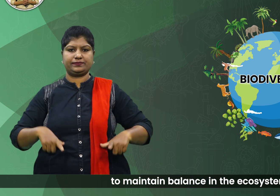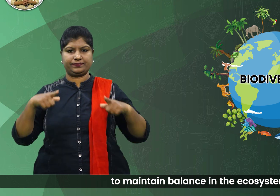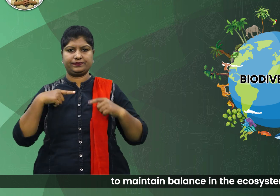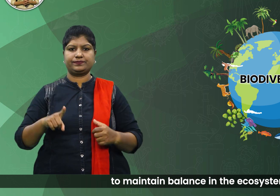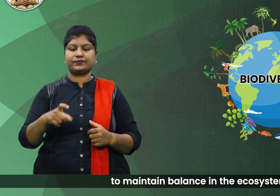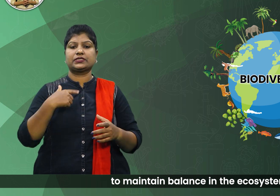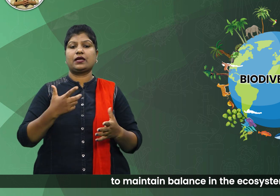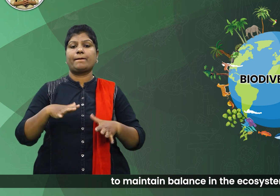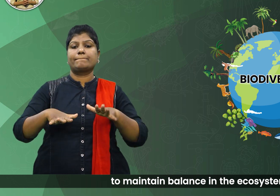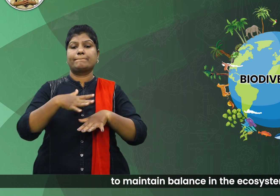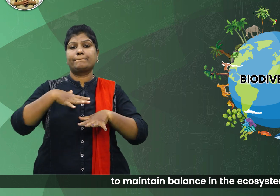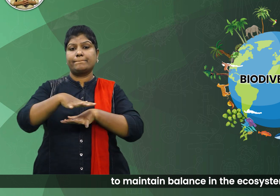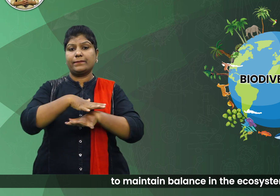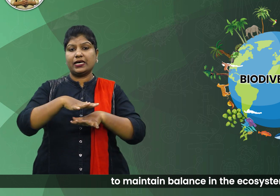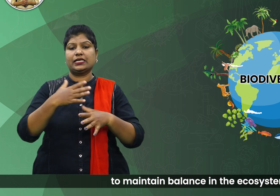ecosystems.